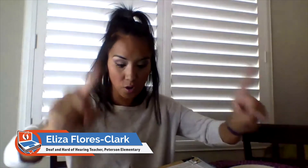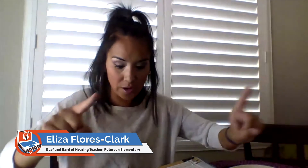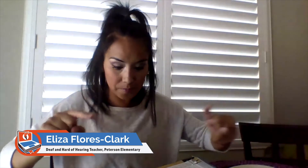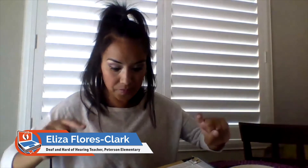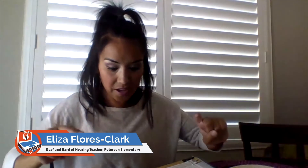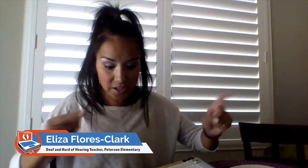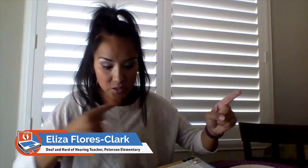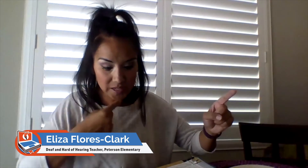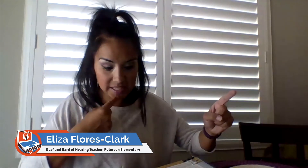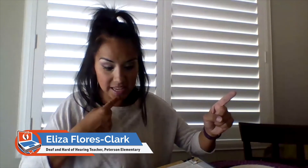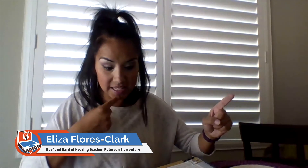going. So it says,